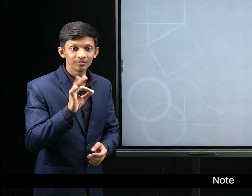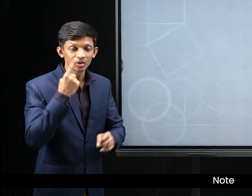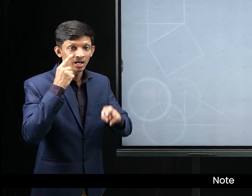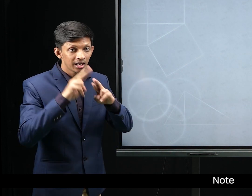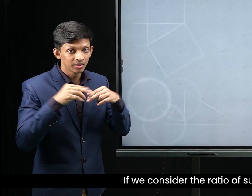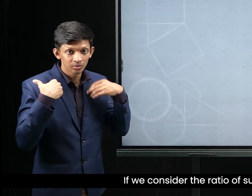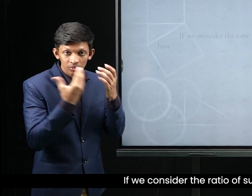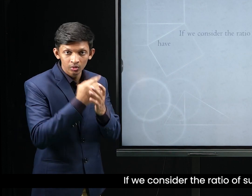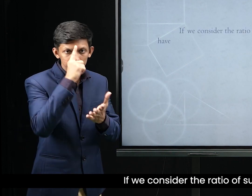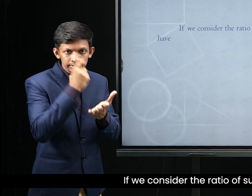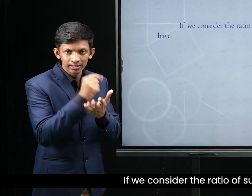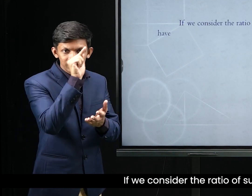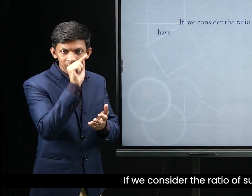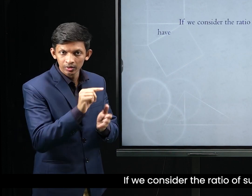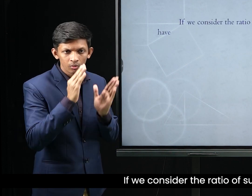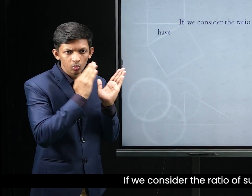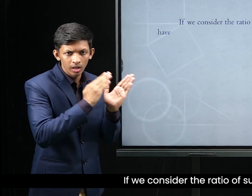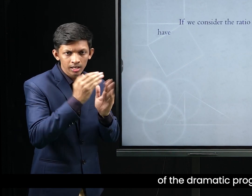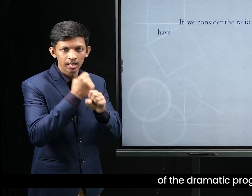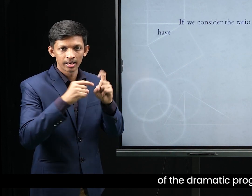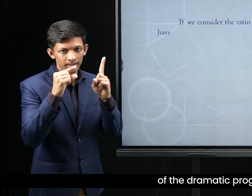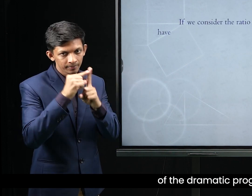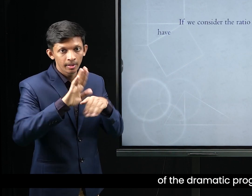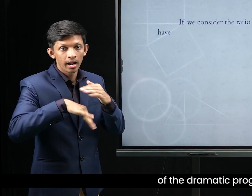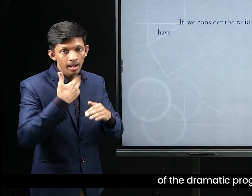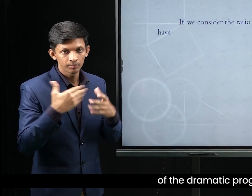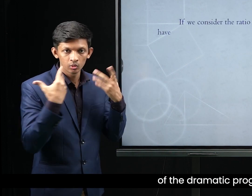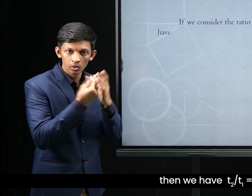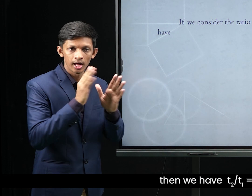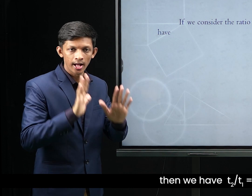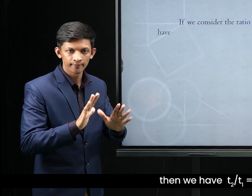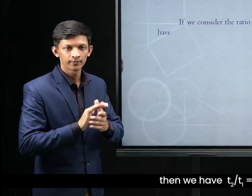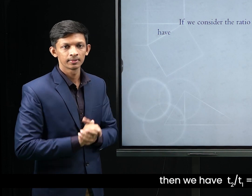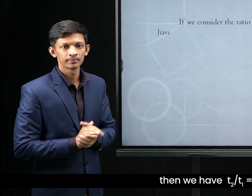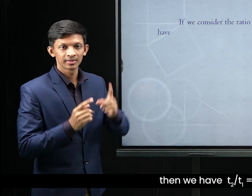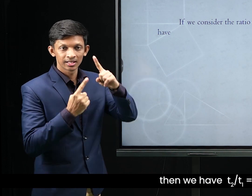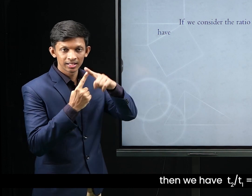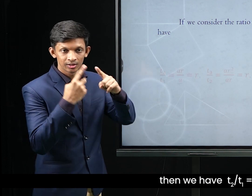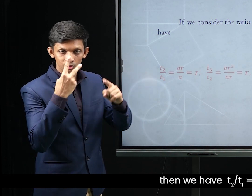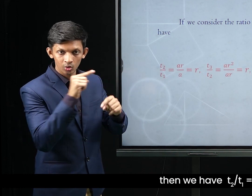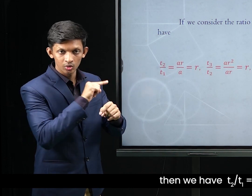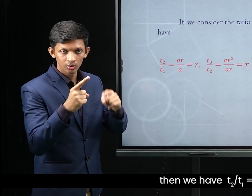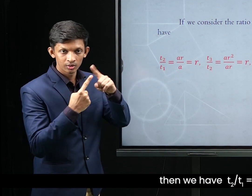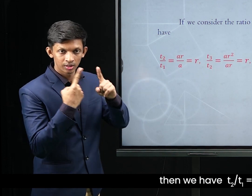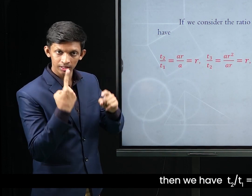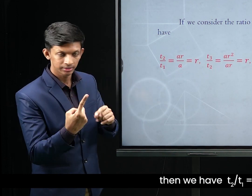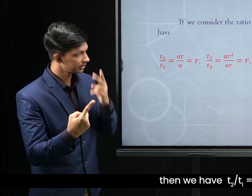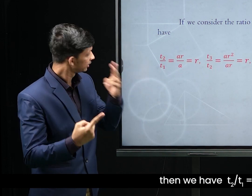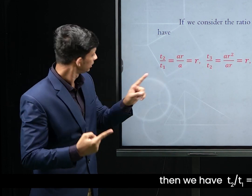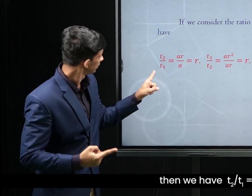Note, if we consider the ratio of successive terms of the geometric progression, then we have T2 by T1 is equal to AR by